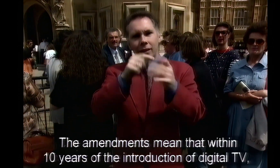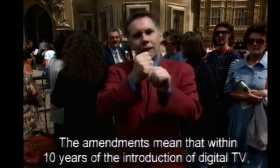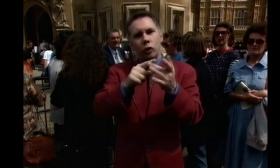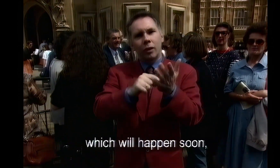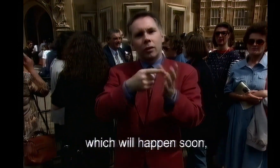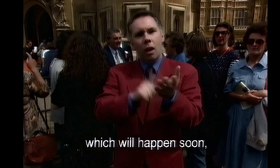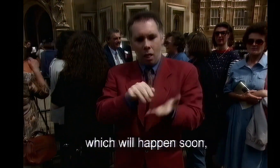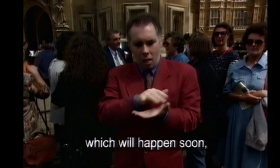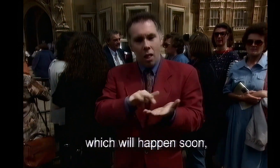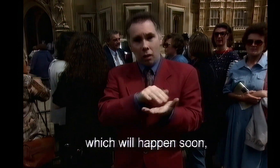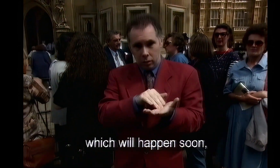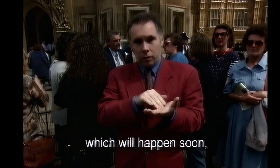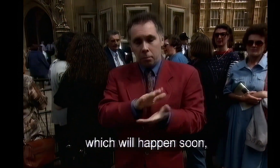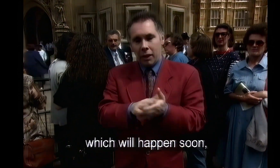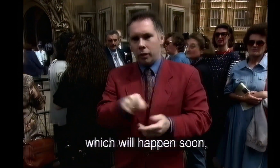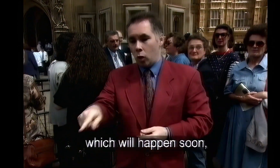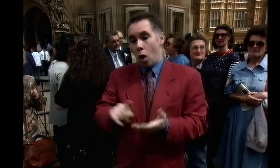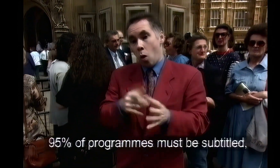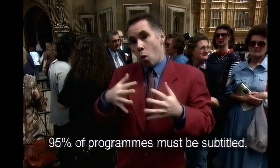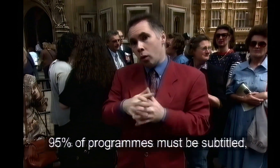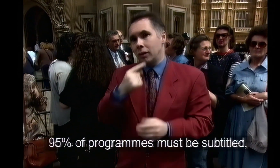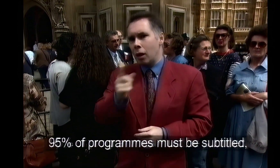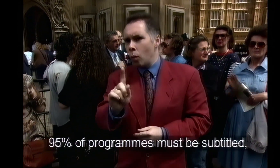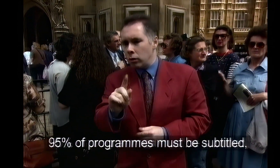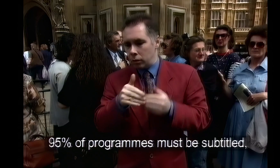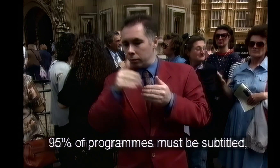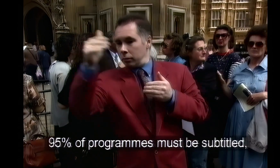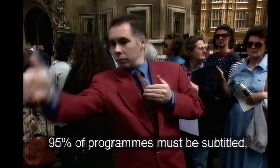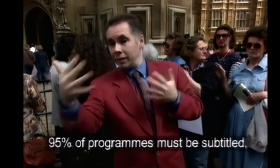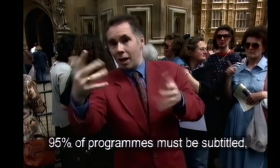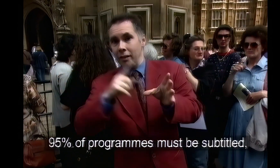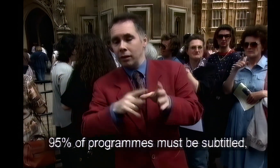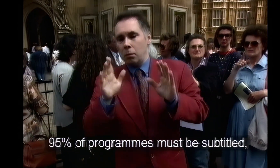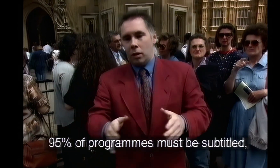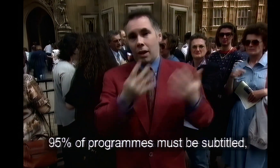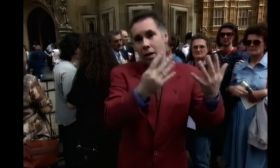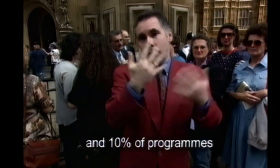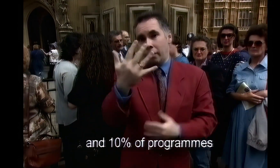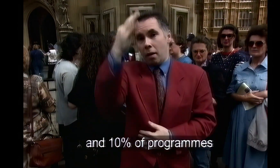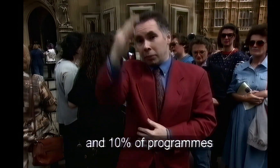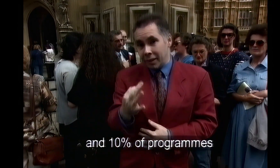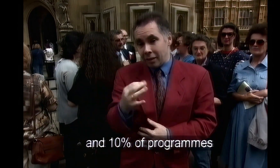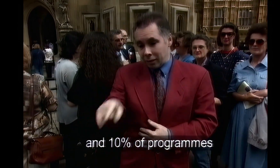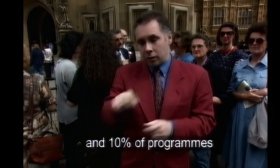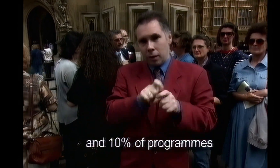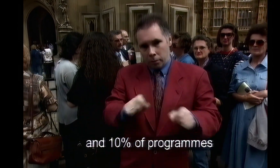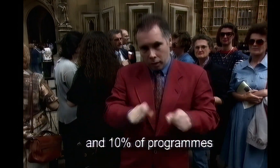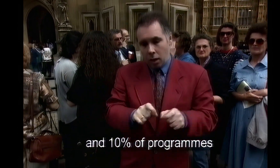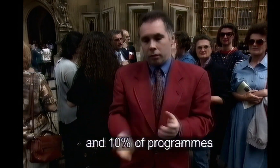television, which will happen soon, within 10 years of that, the law says that 95% of programmes must